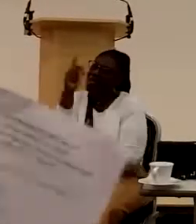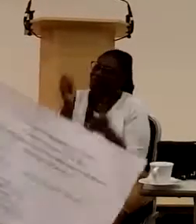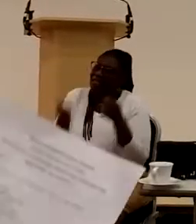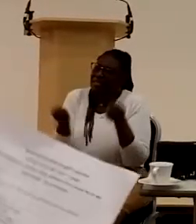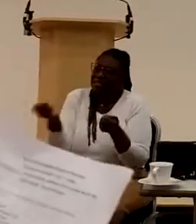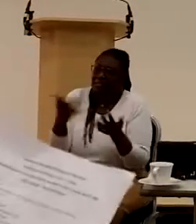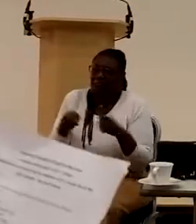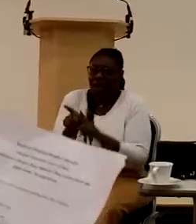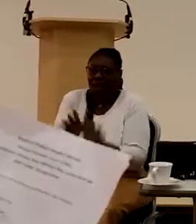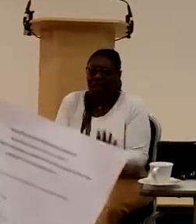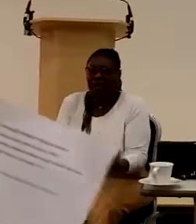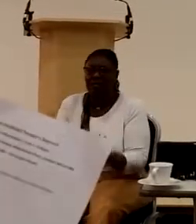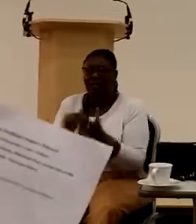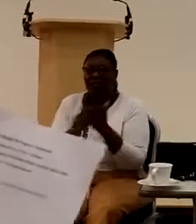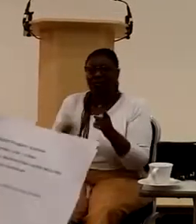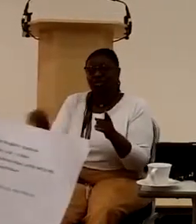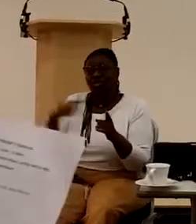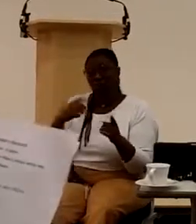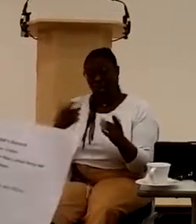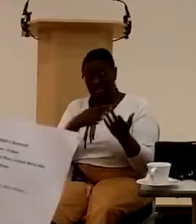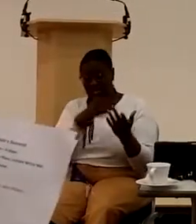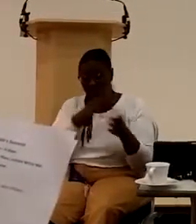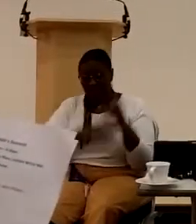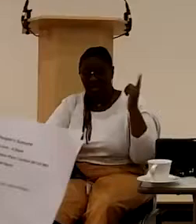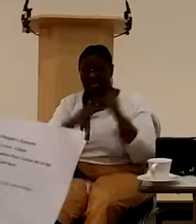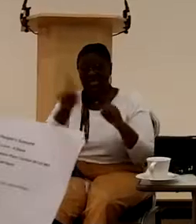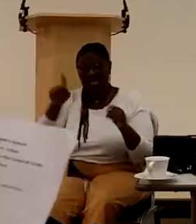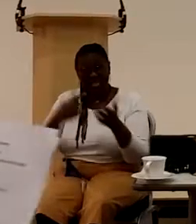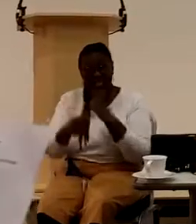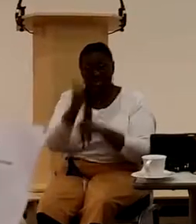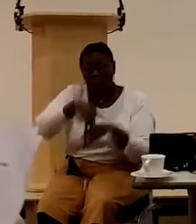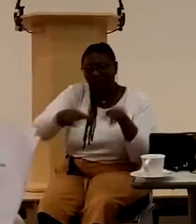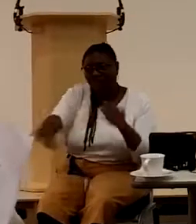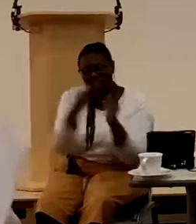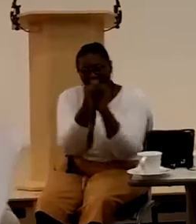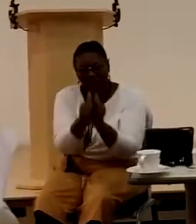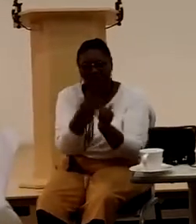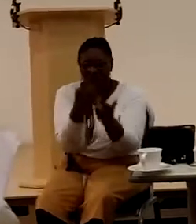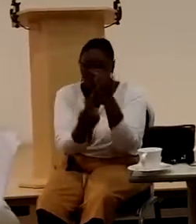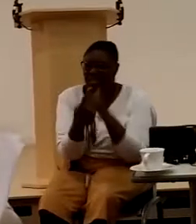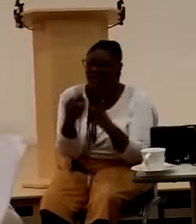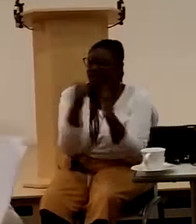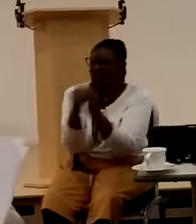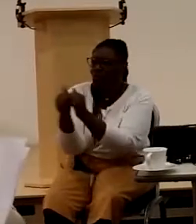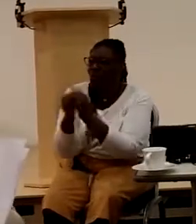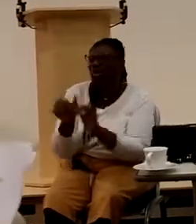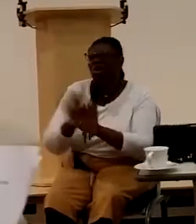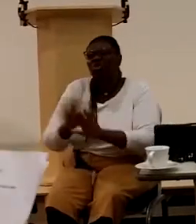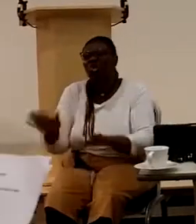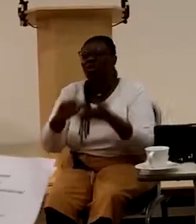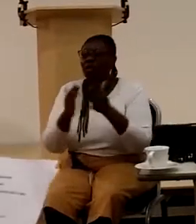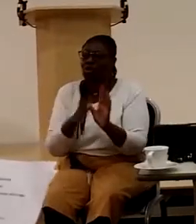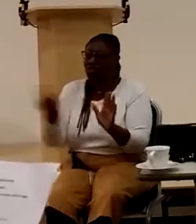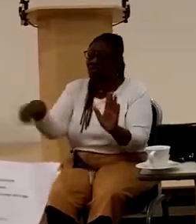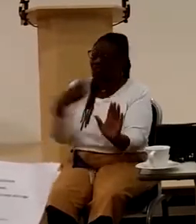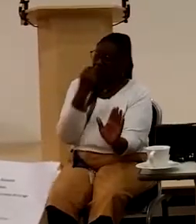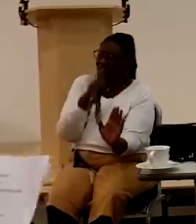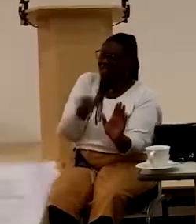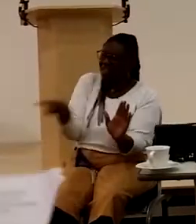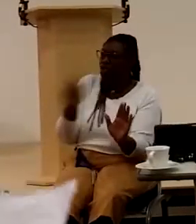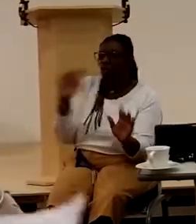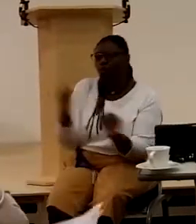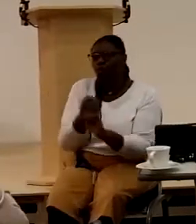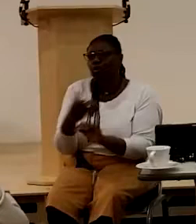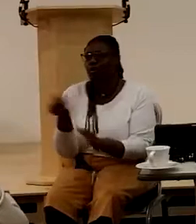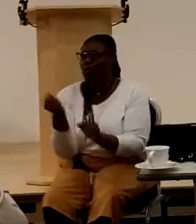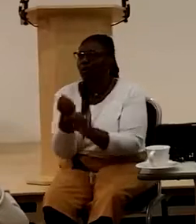in order to achieve a very inclusive society, where each person is valued for their individual worth rather than their ability to